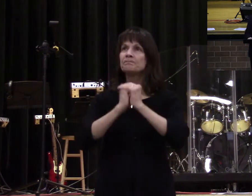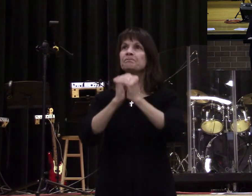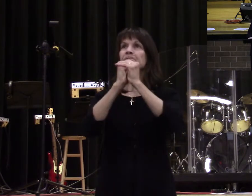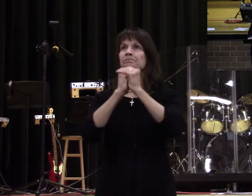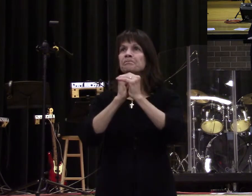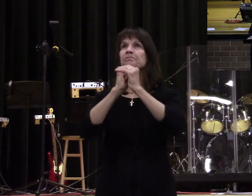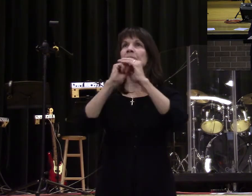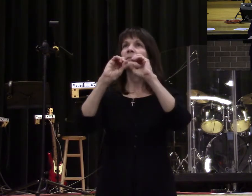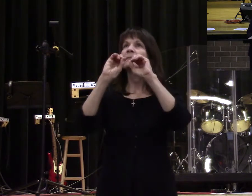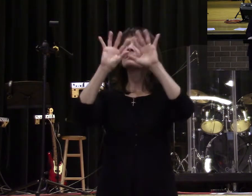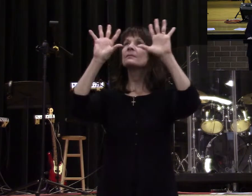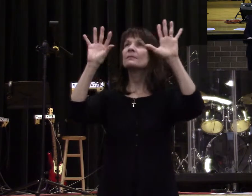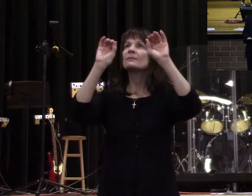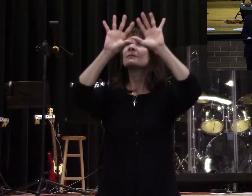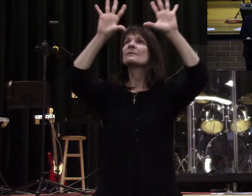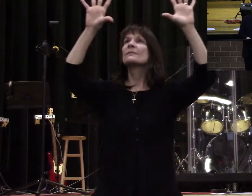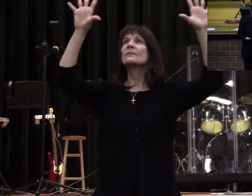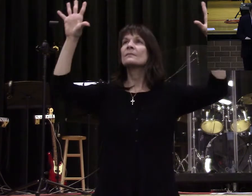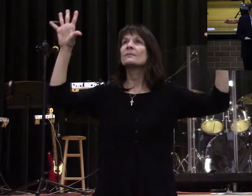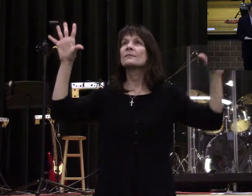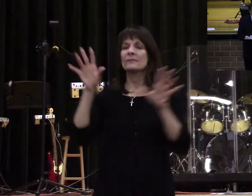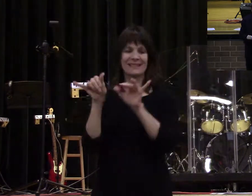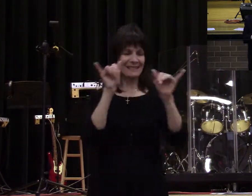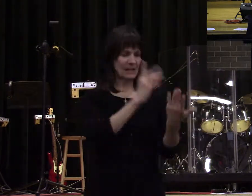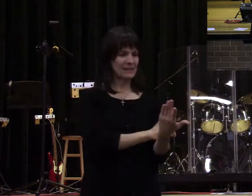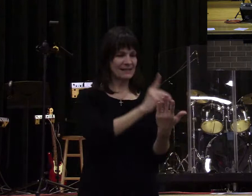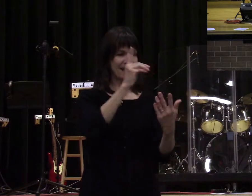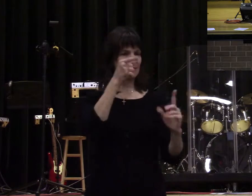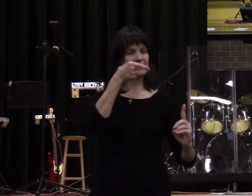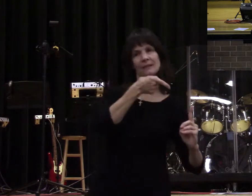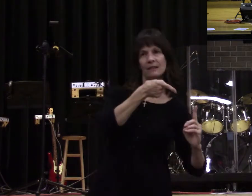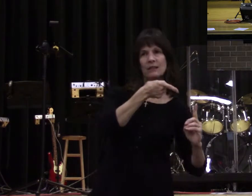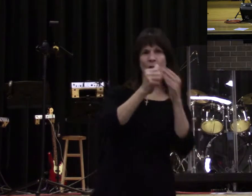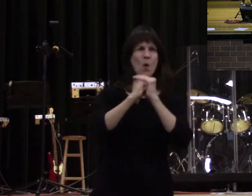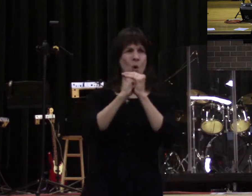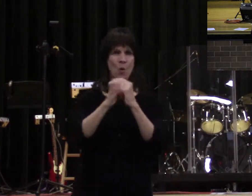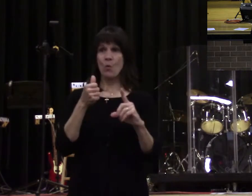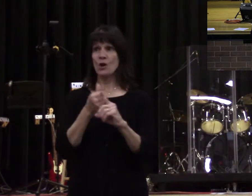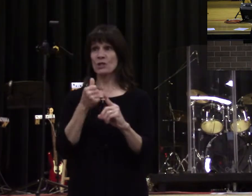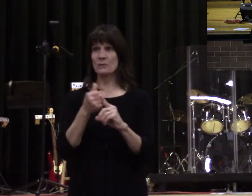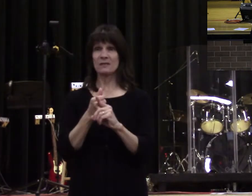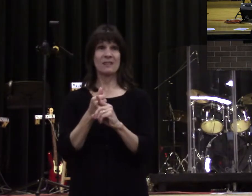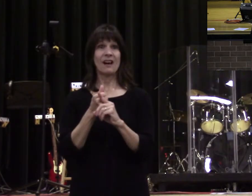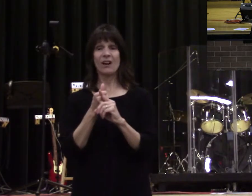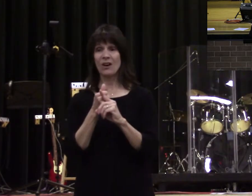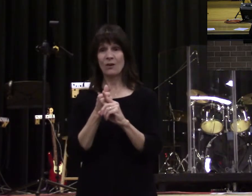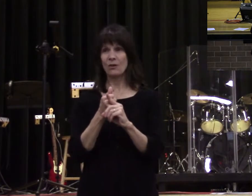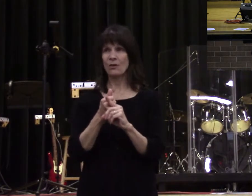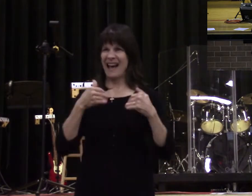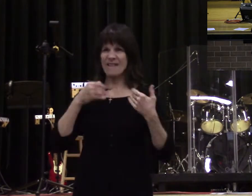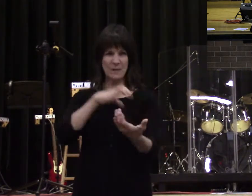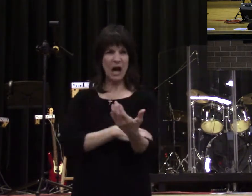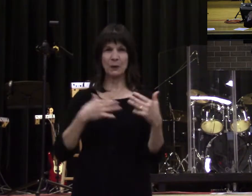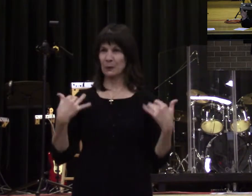As he worshiped God, he saw God clearer. Worship is a living thing. God calls you to worship him. You